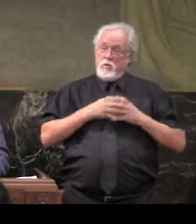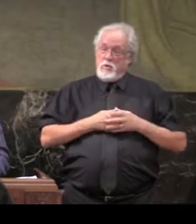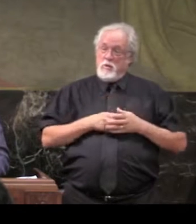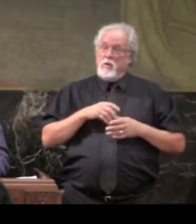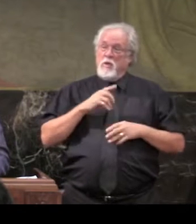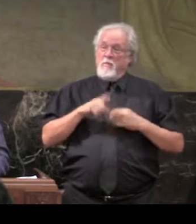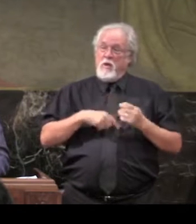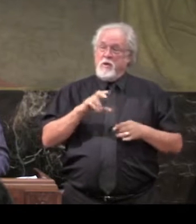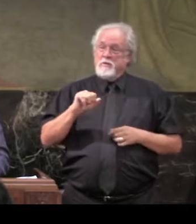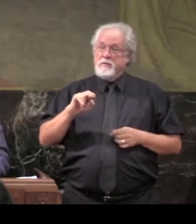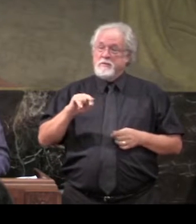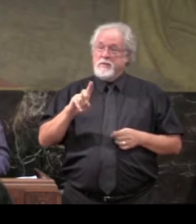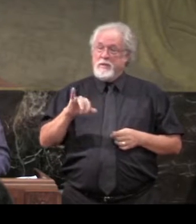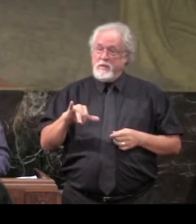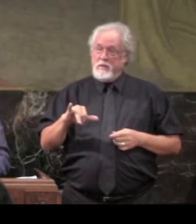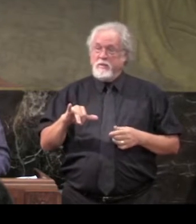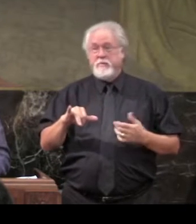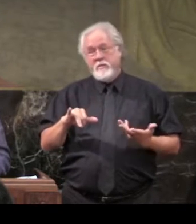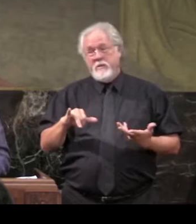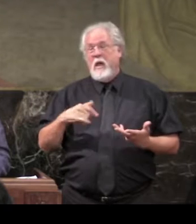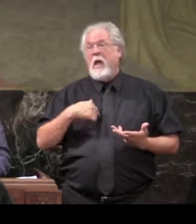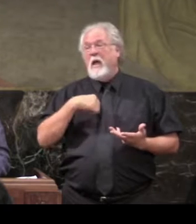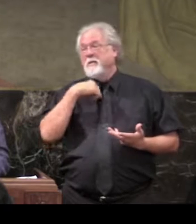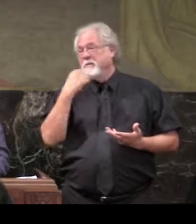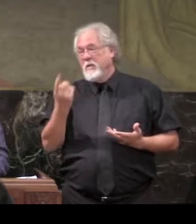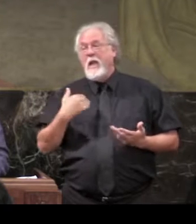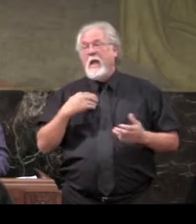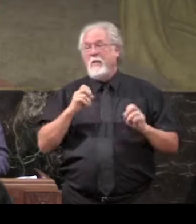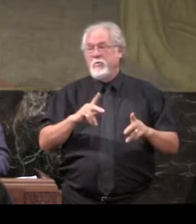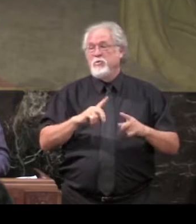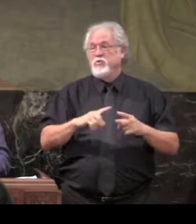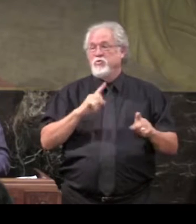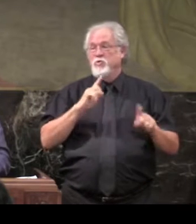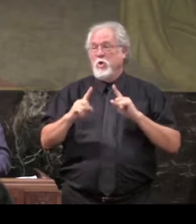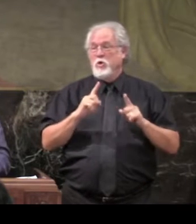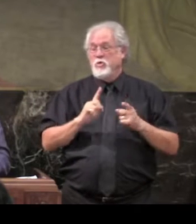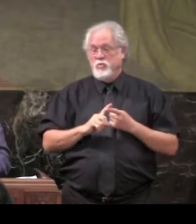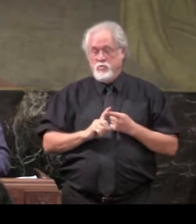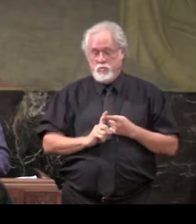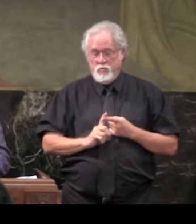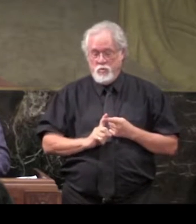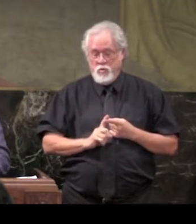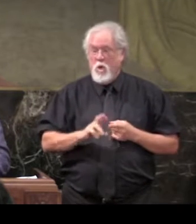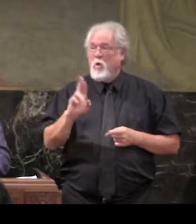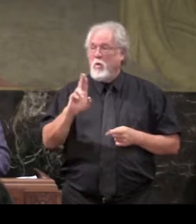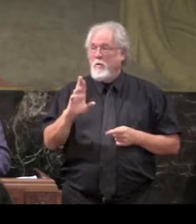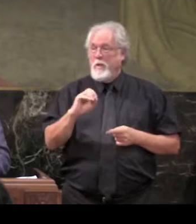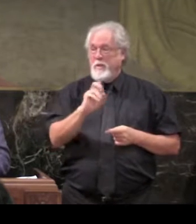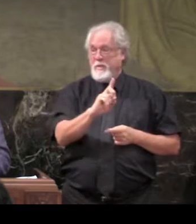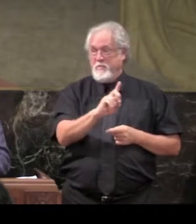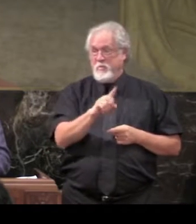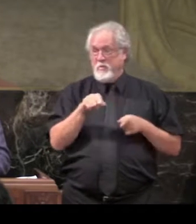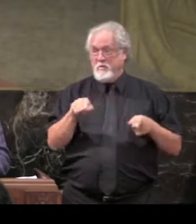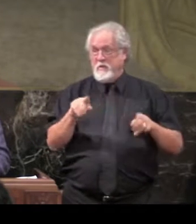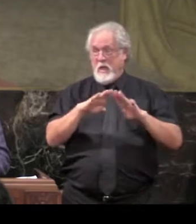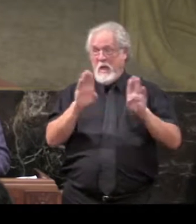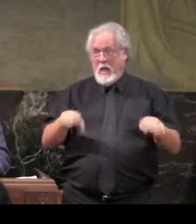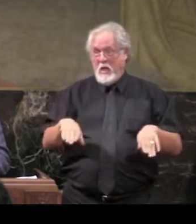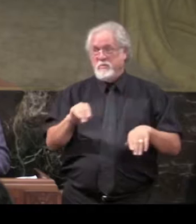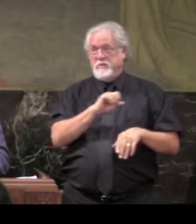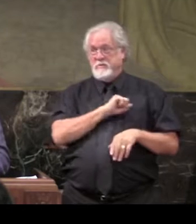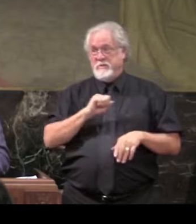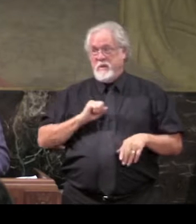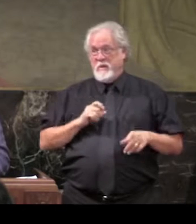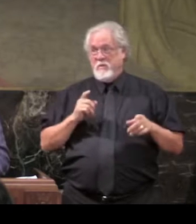on Sandy relief, I will tell you that I had an opportunity to speak to Republicans and Democrats in the House and in the